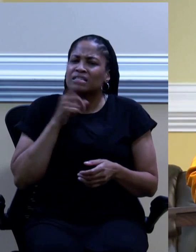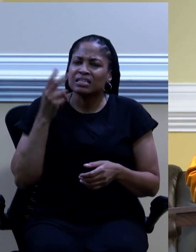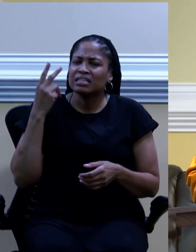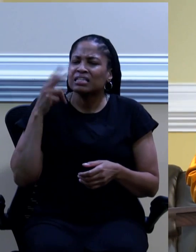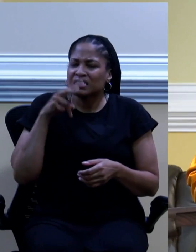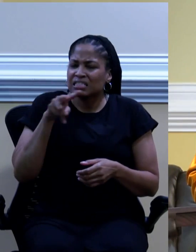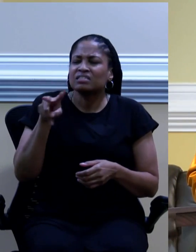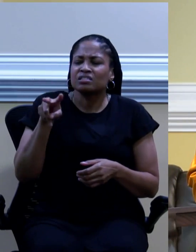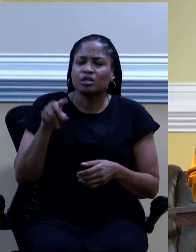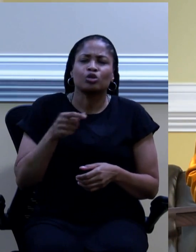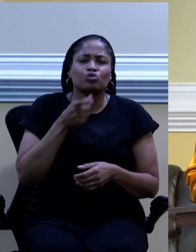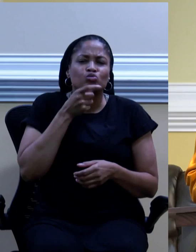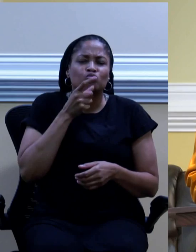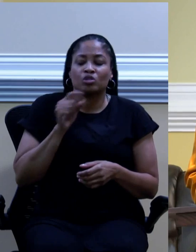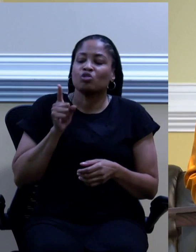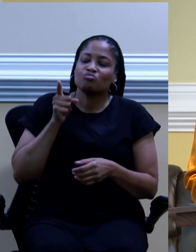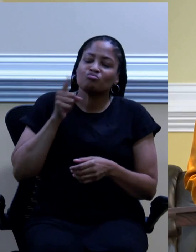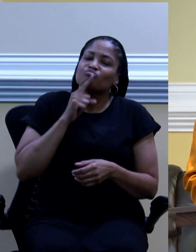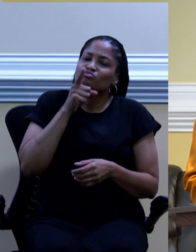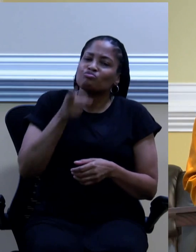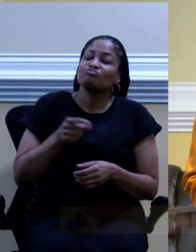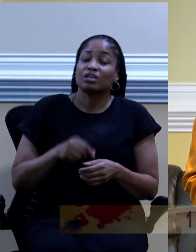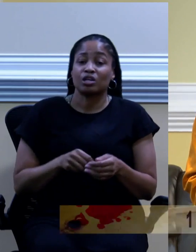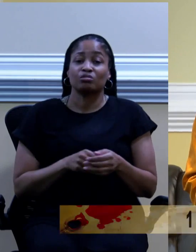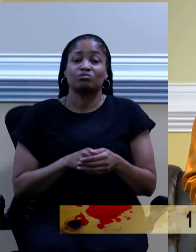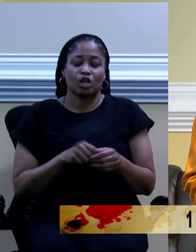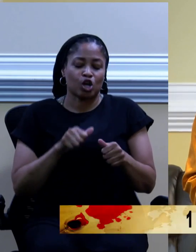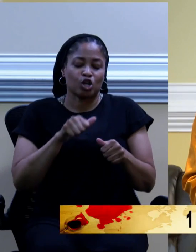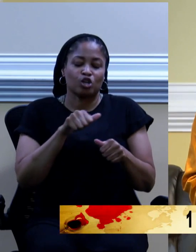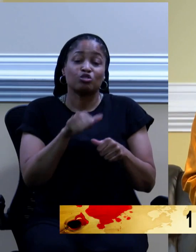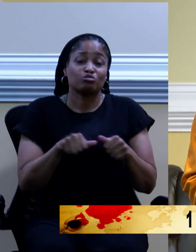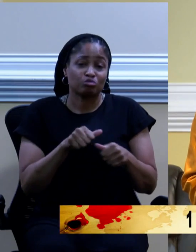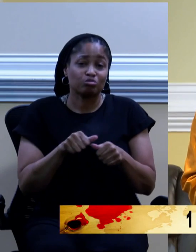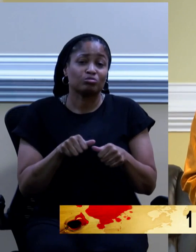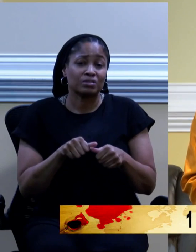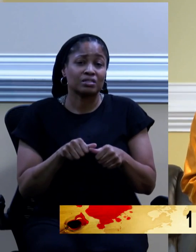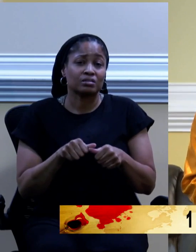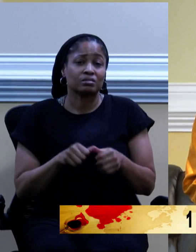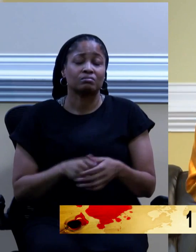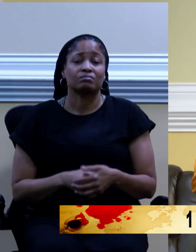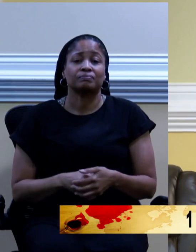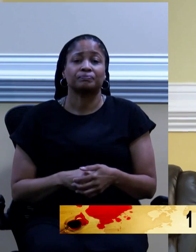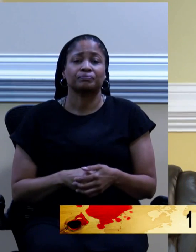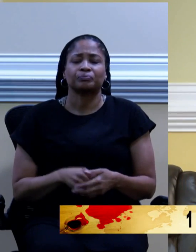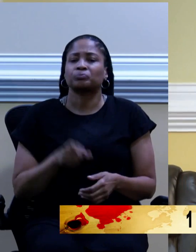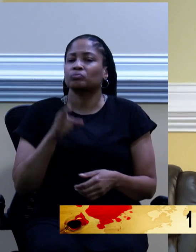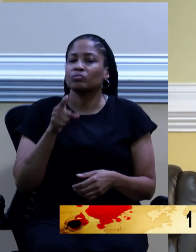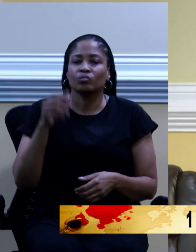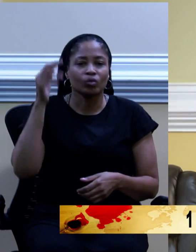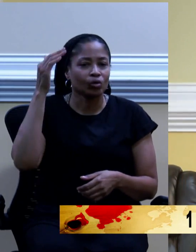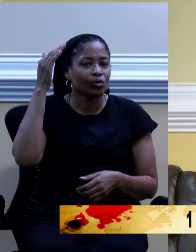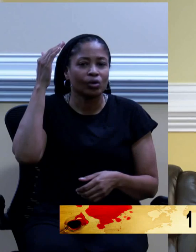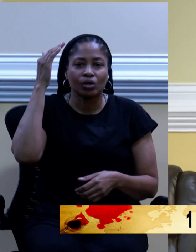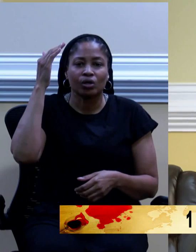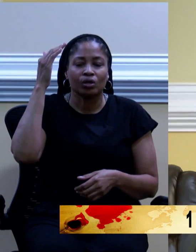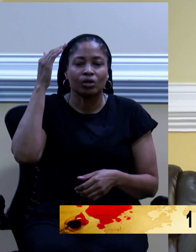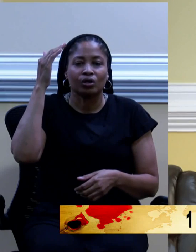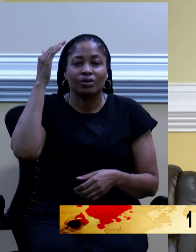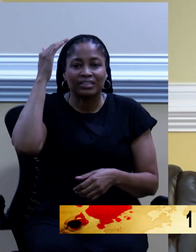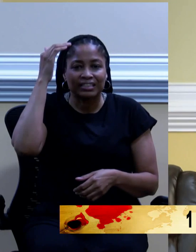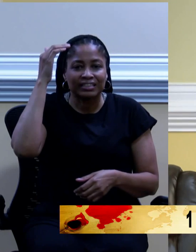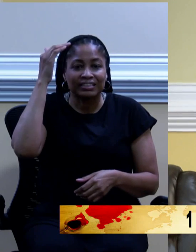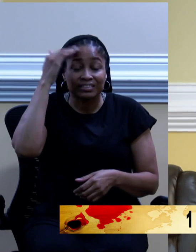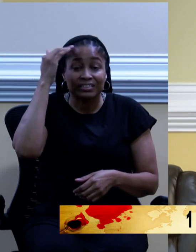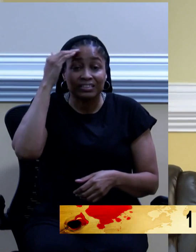1 Corinthians, the 5th chapter. 1 Corinthians chapter 5. Yes. You need to know this, Christian.